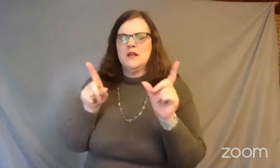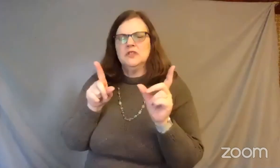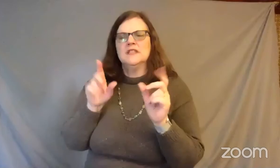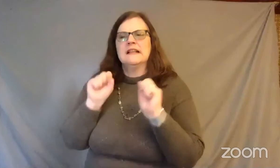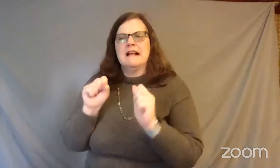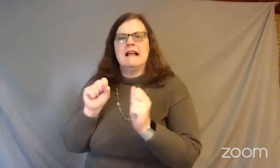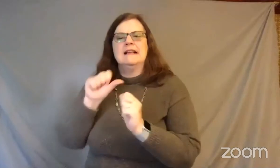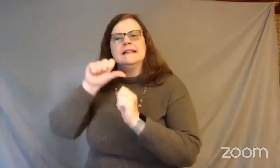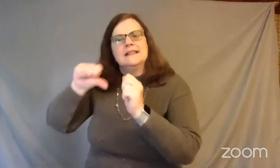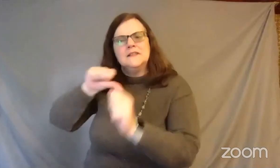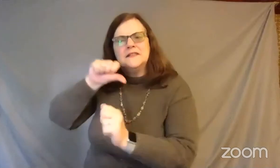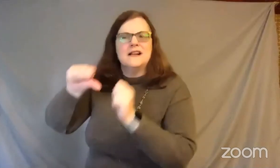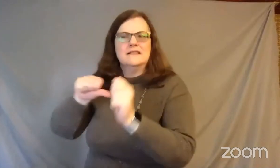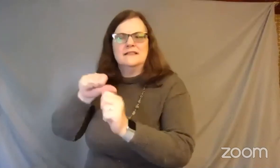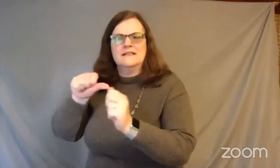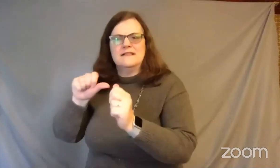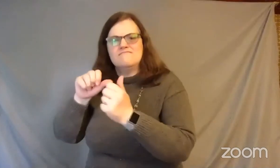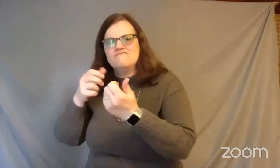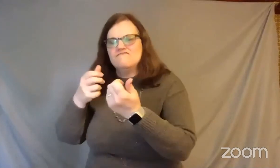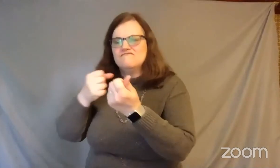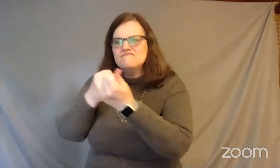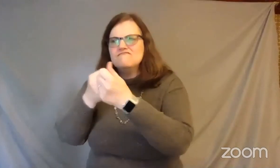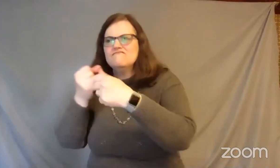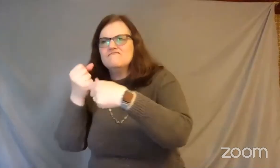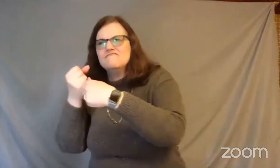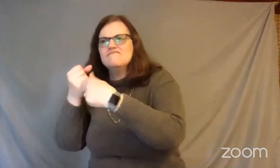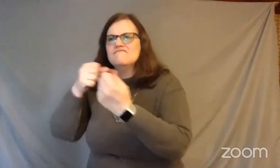we see certain structures and certain interaction between languages.